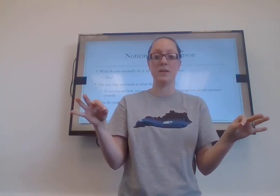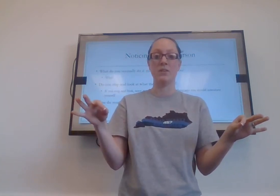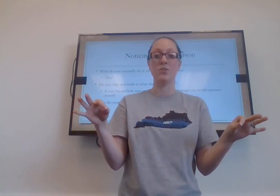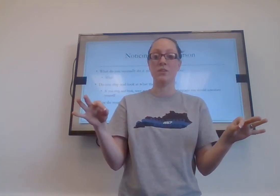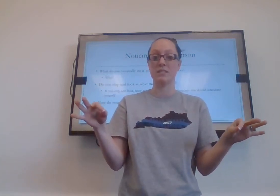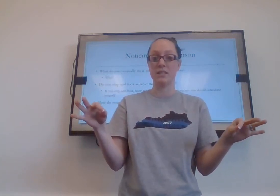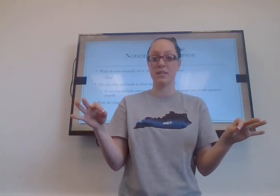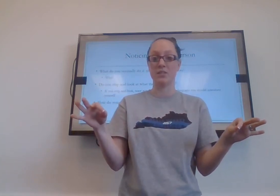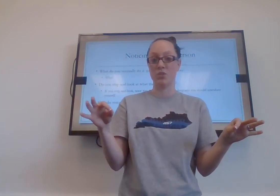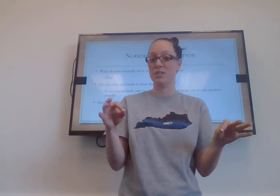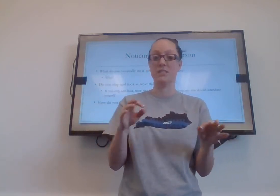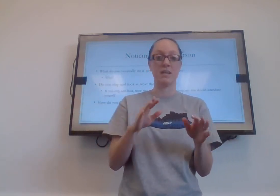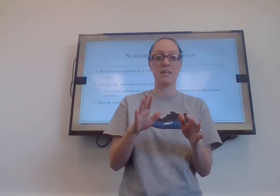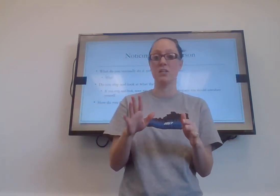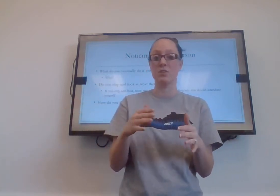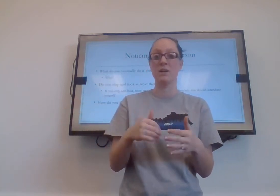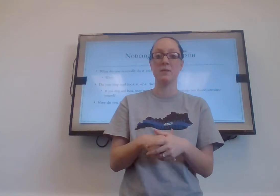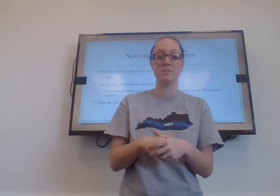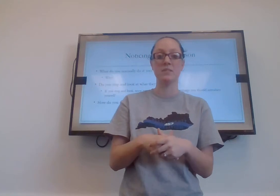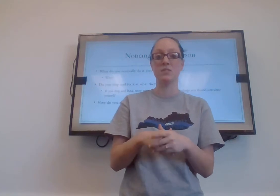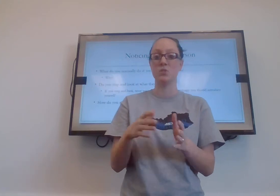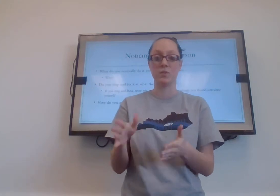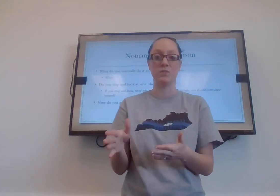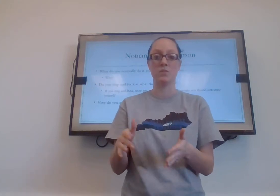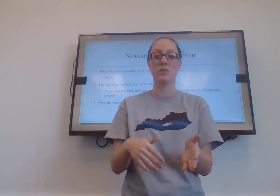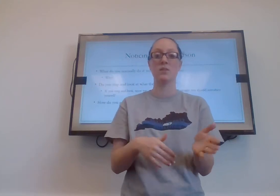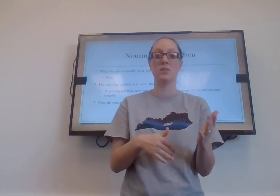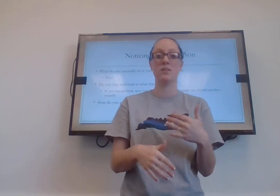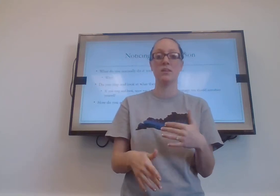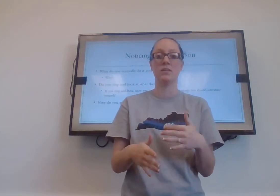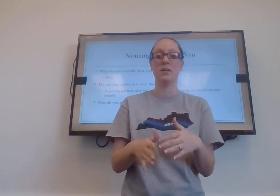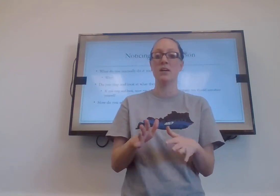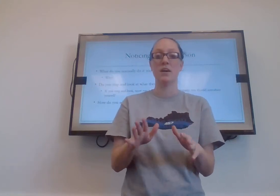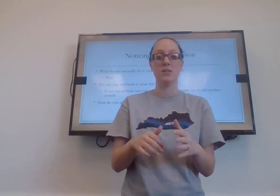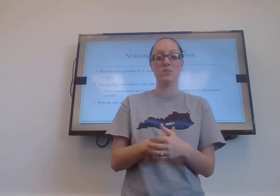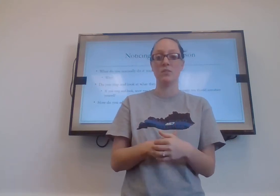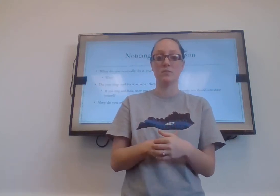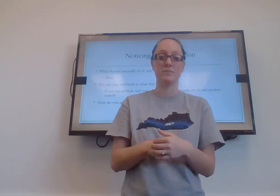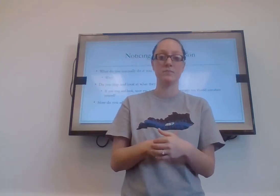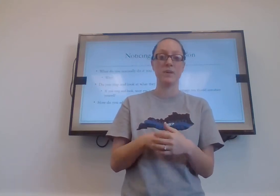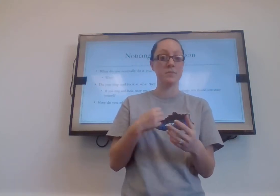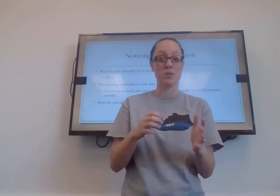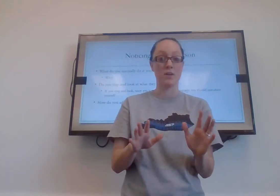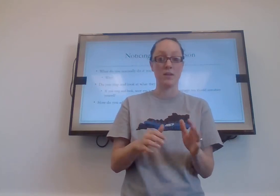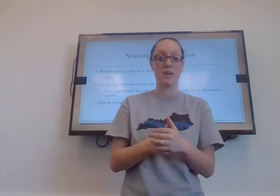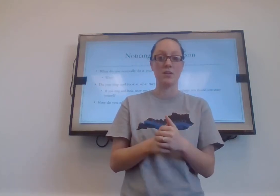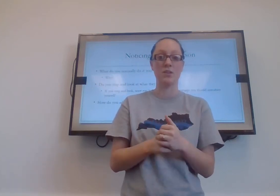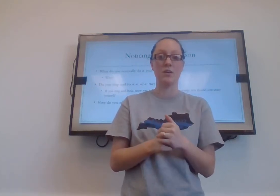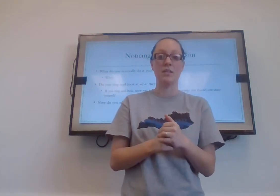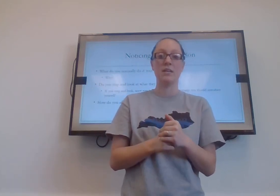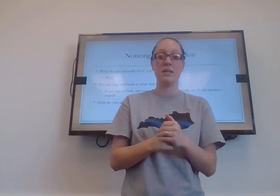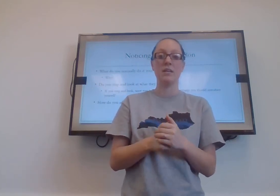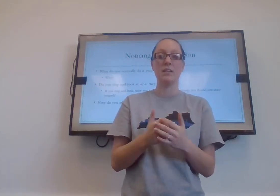And you can say that. And you can say, my name is whoever you are, and I do, I'm sorry again,